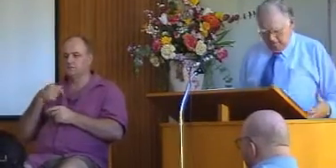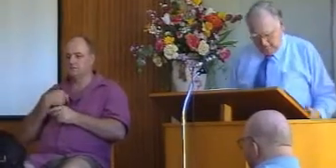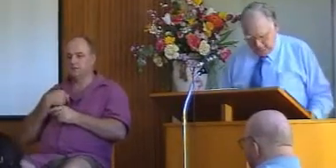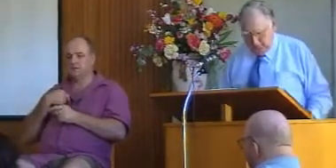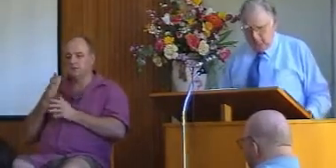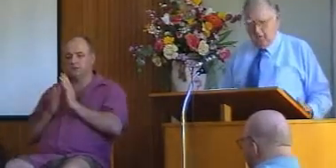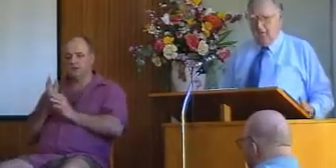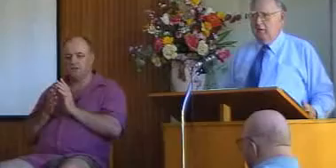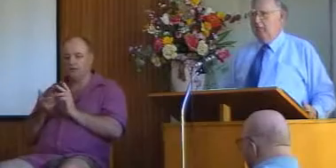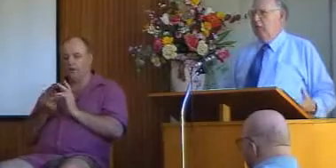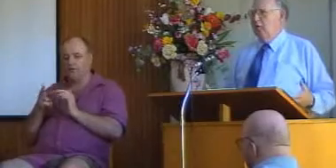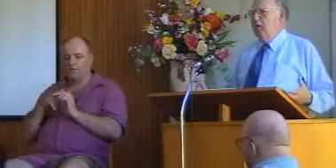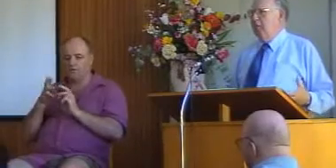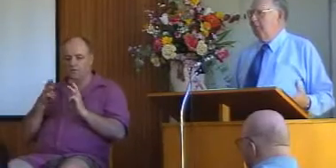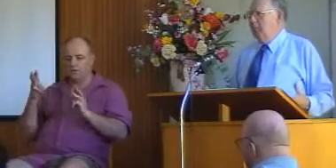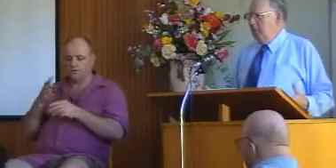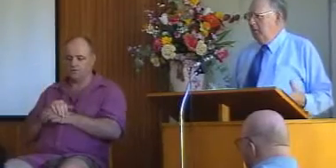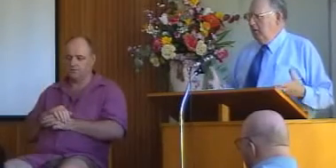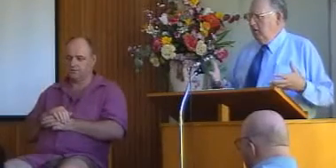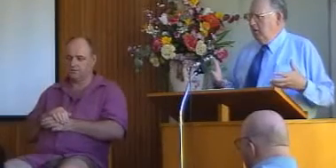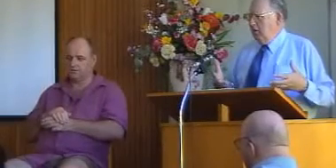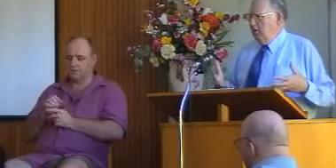join him. Philip got up